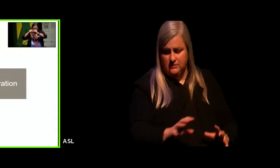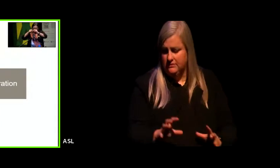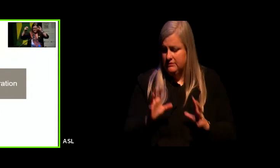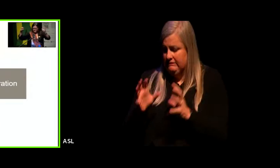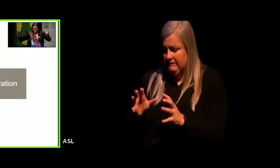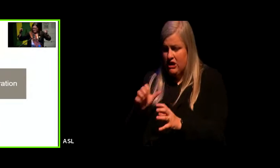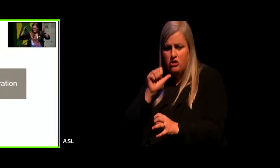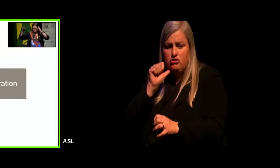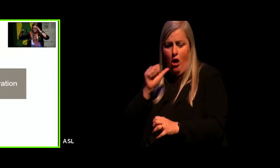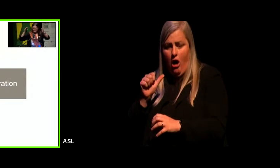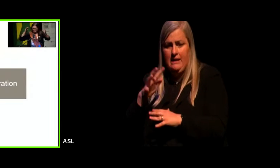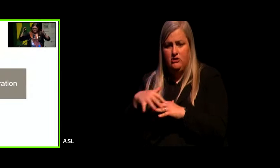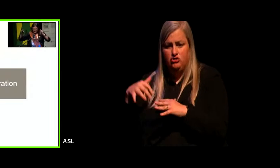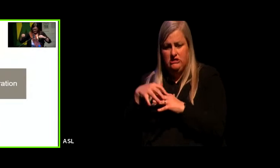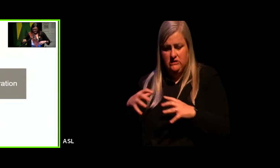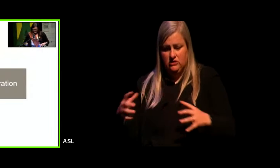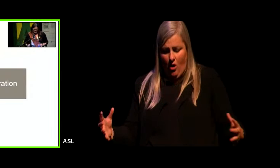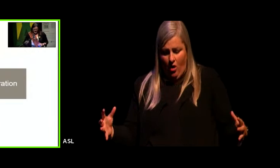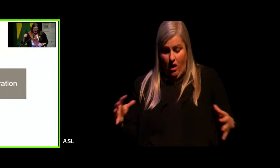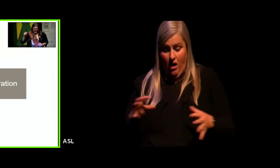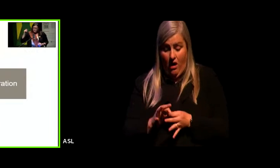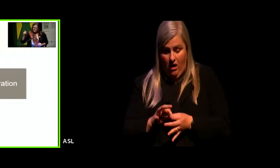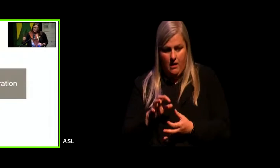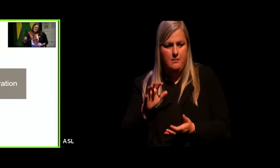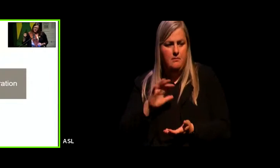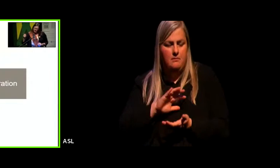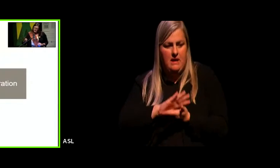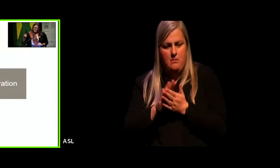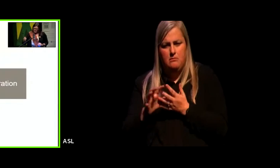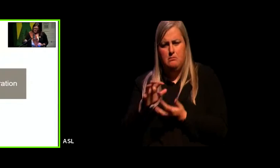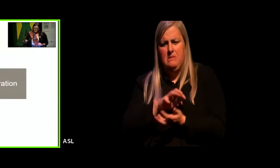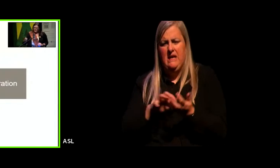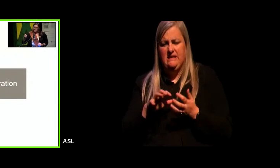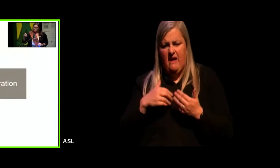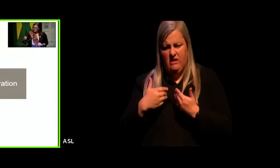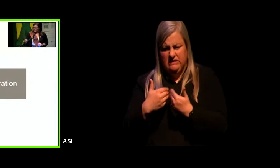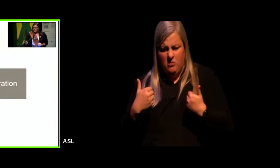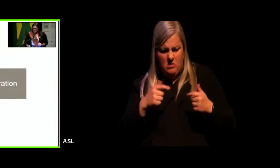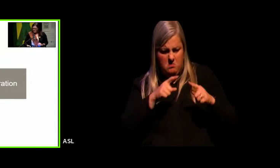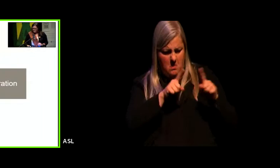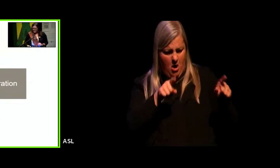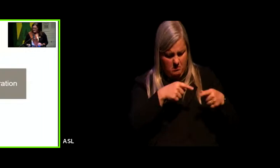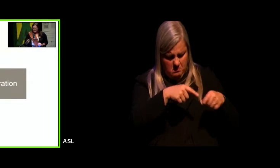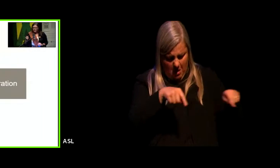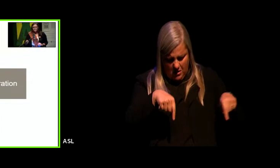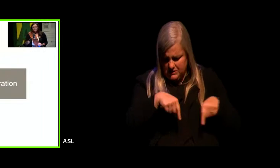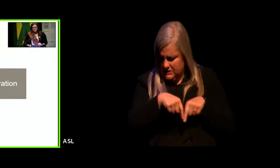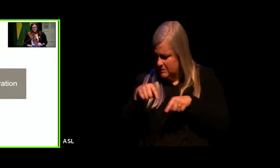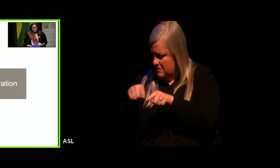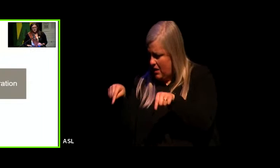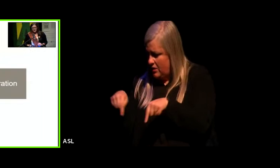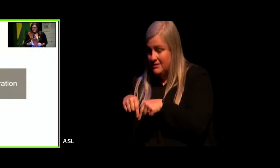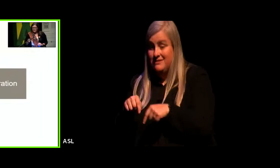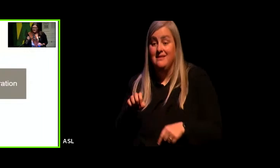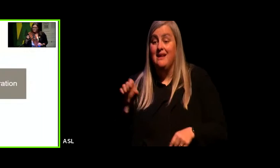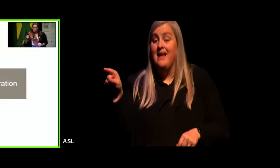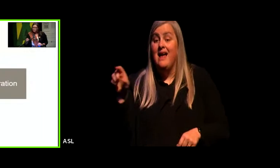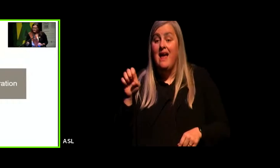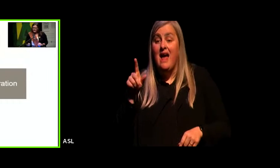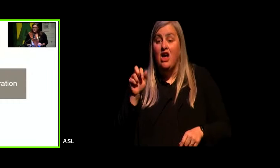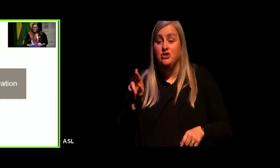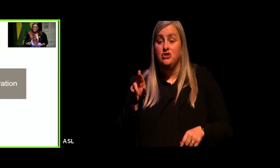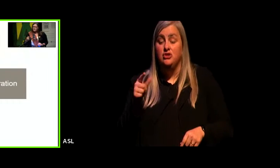them together as there's somehow these 2 separate boxes. And we do this all the time. And I'm so inspired by Elder Ghostkeeper talking about how